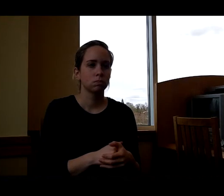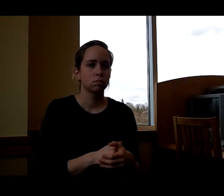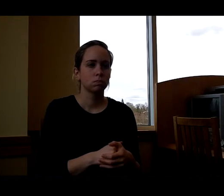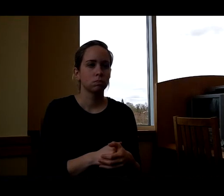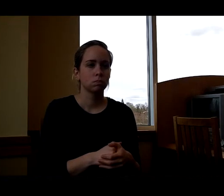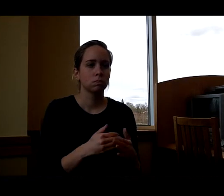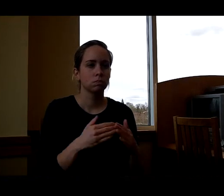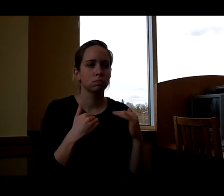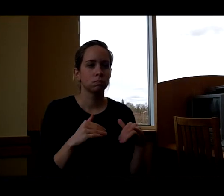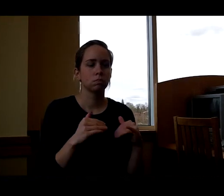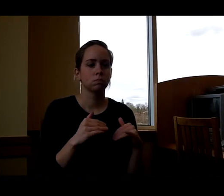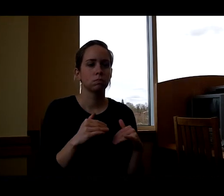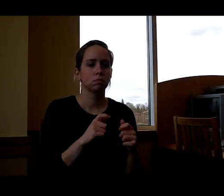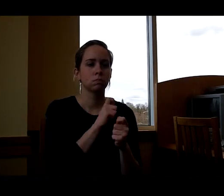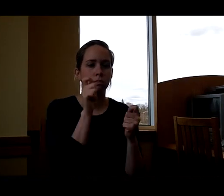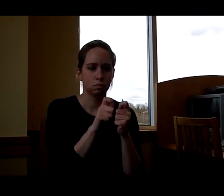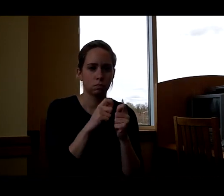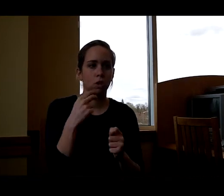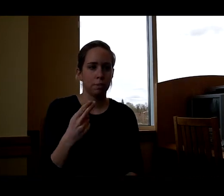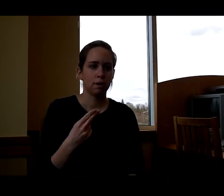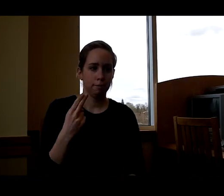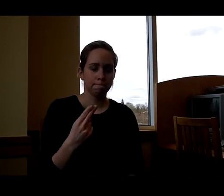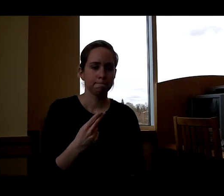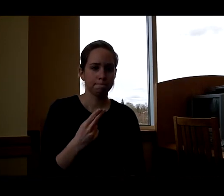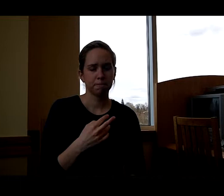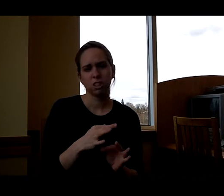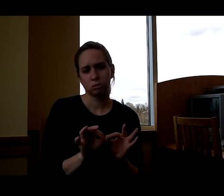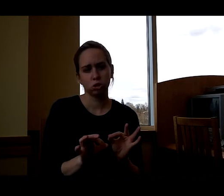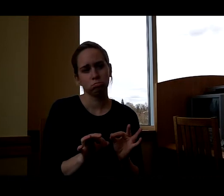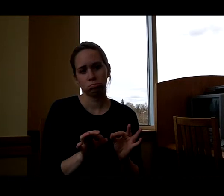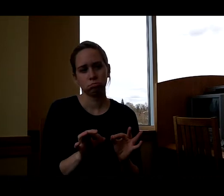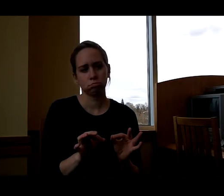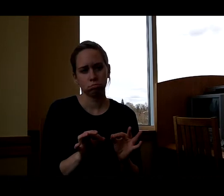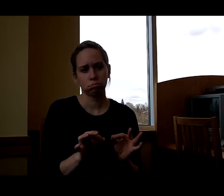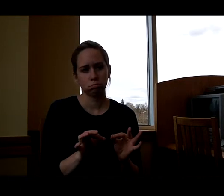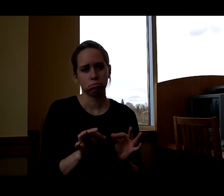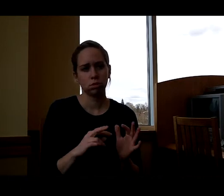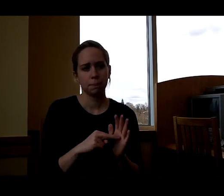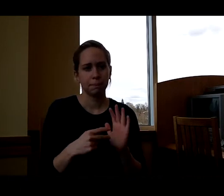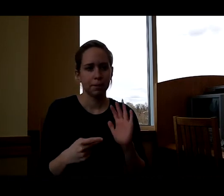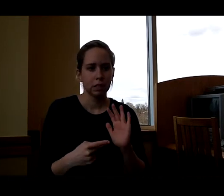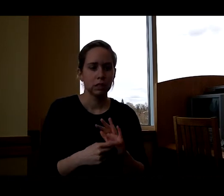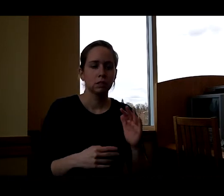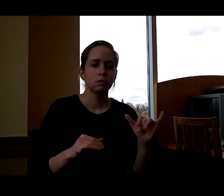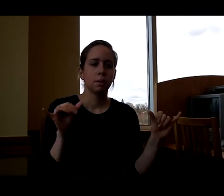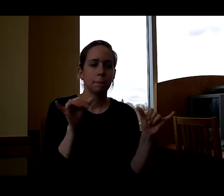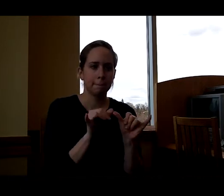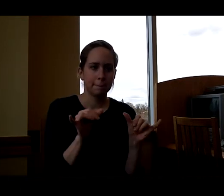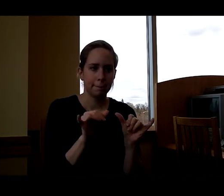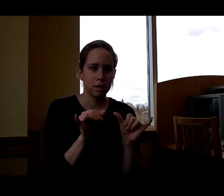Next one, absolute humidity. This is pretty simple. Basically, it's to measure the amount of water vapor that's